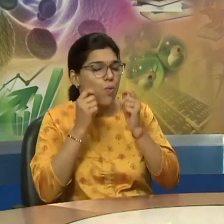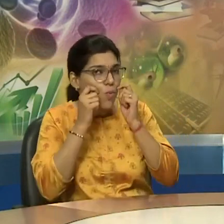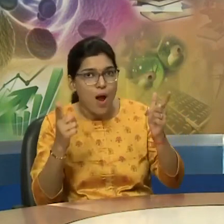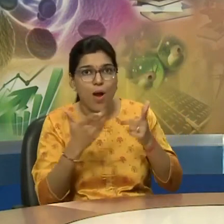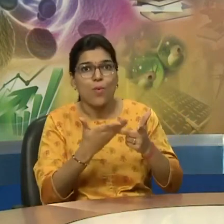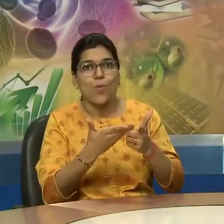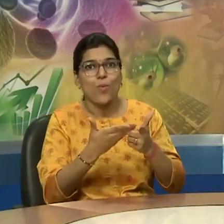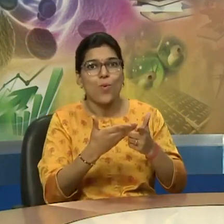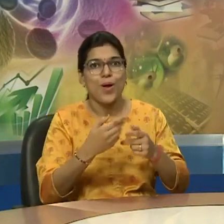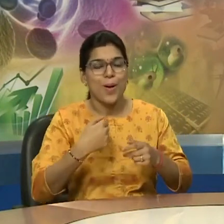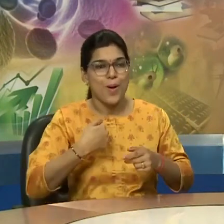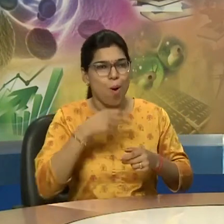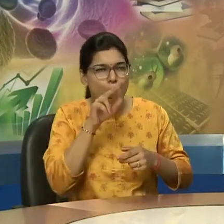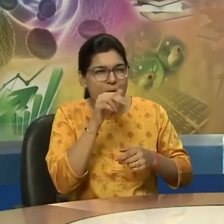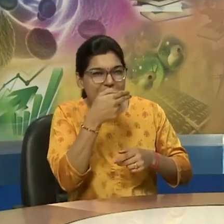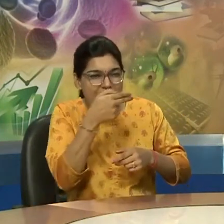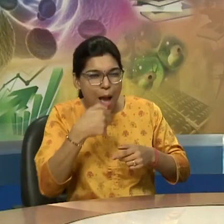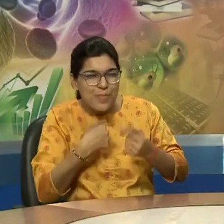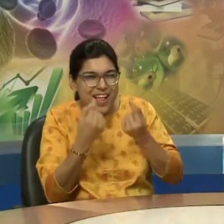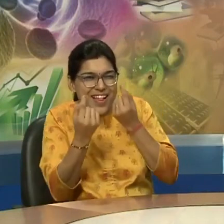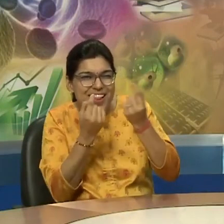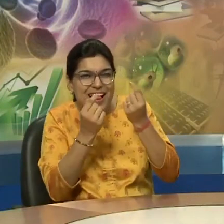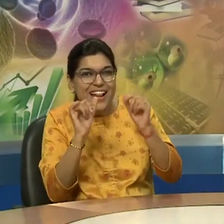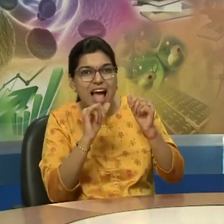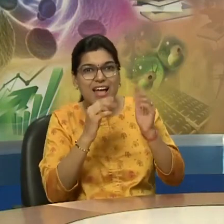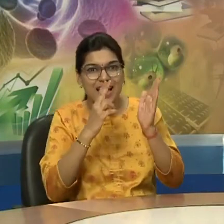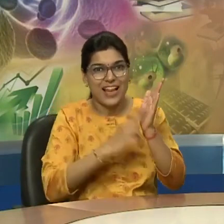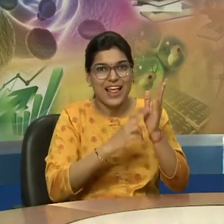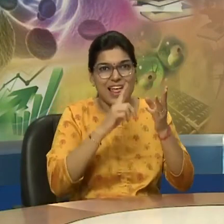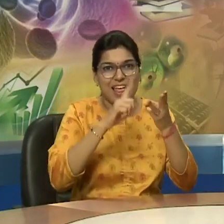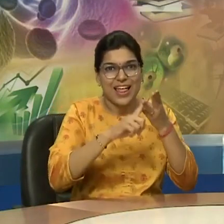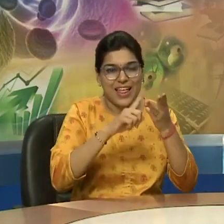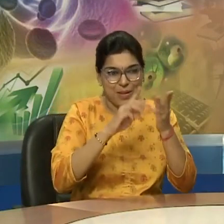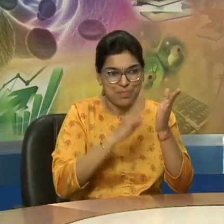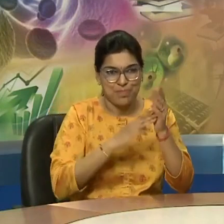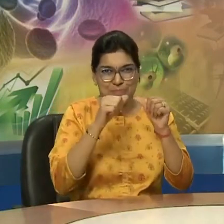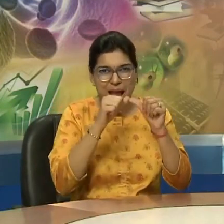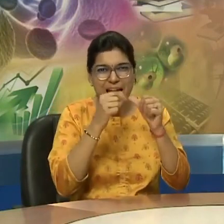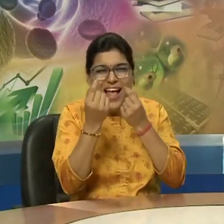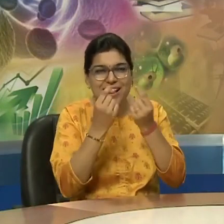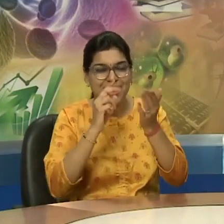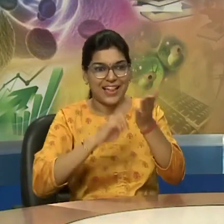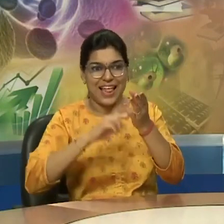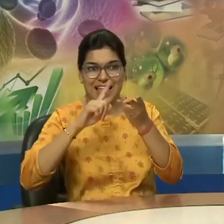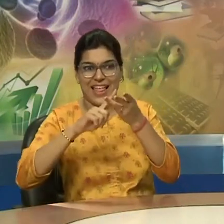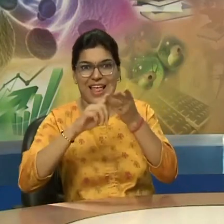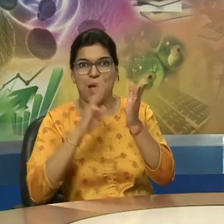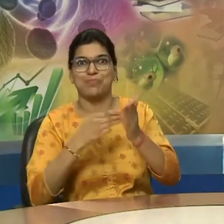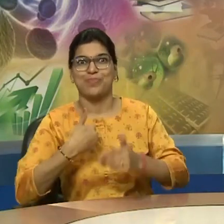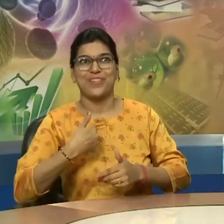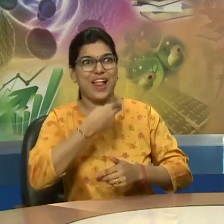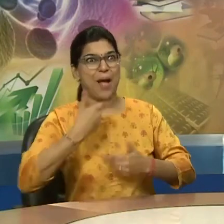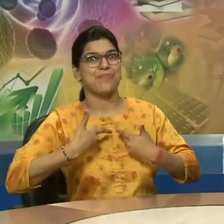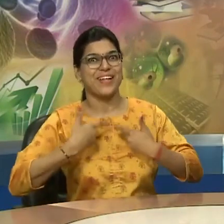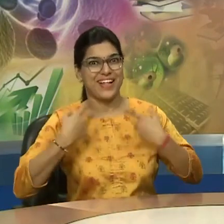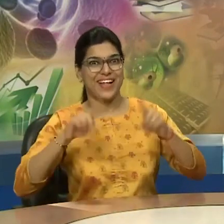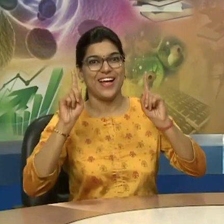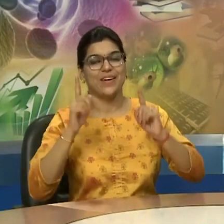Neema, oh grandpa, how blessed I am to be named Neema.